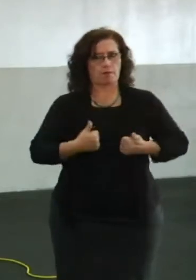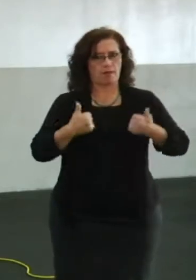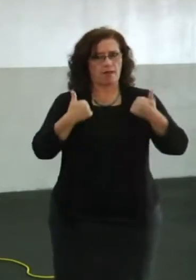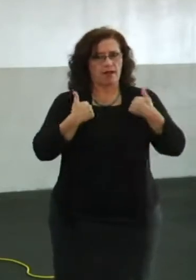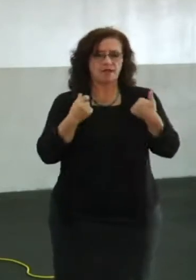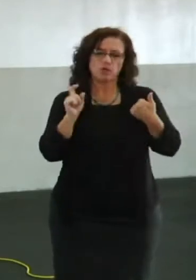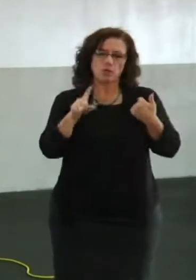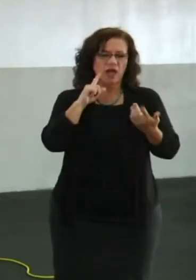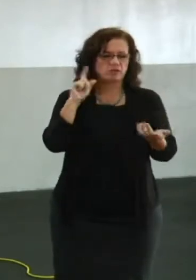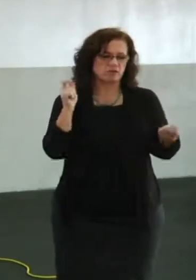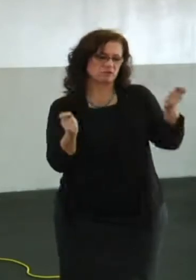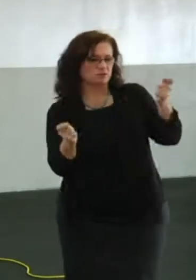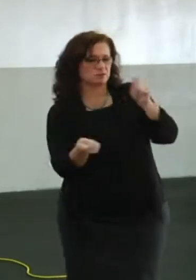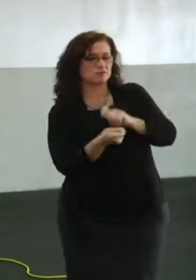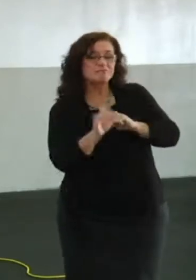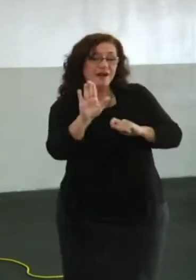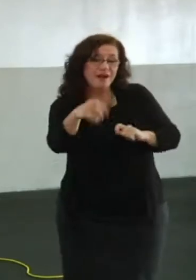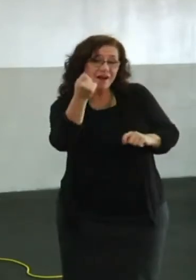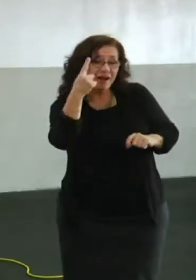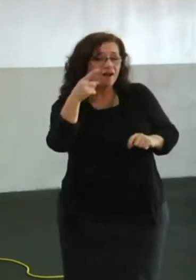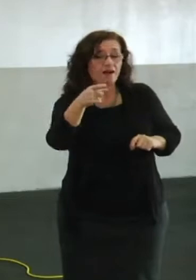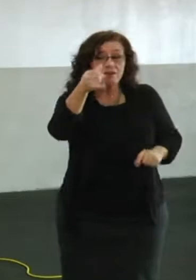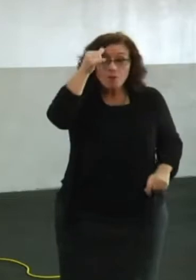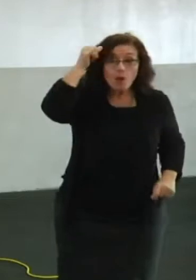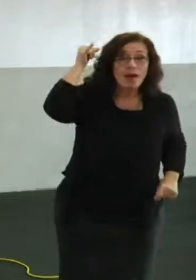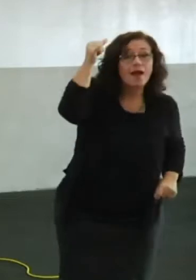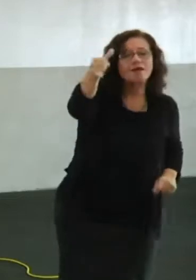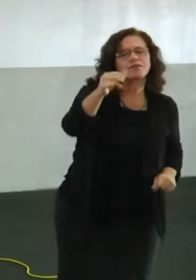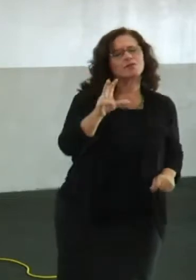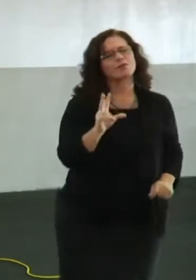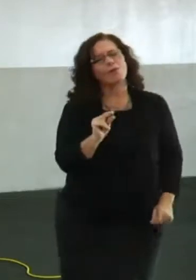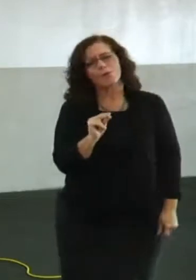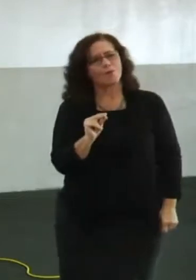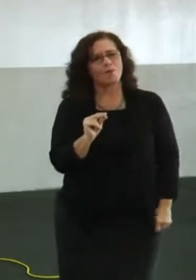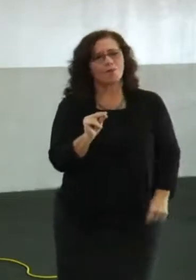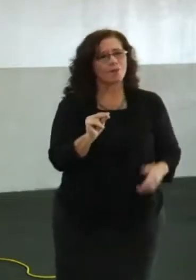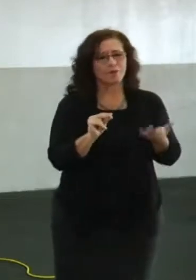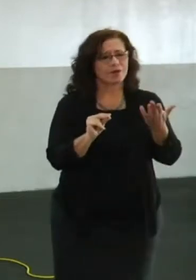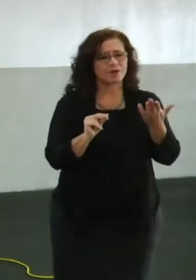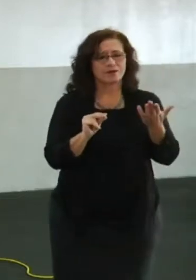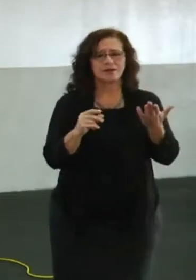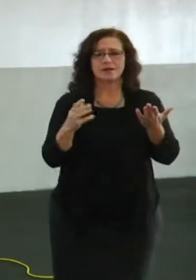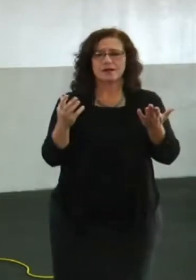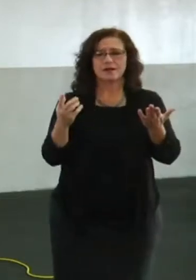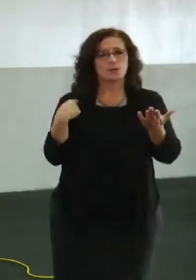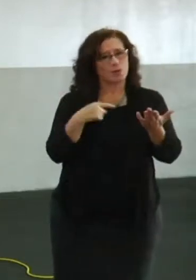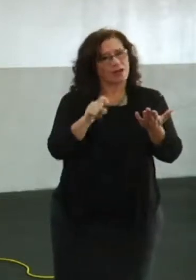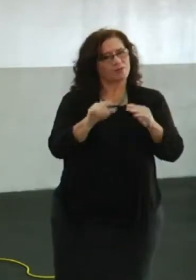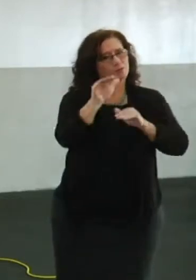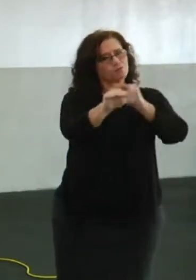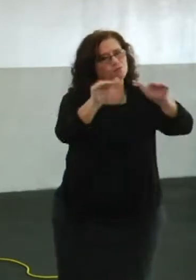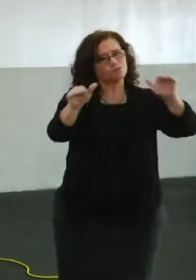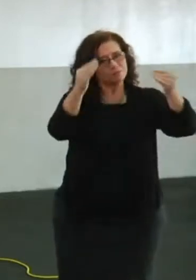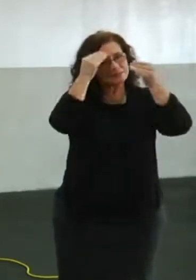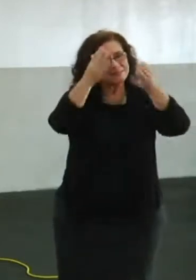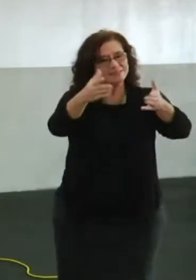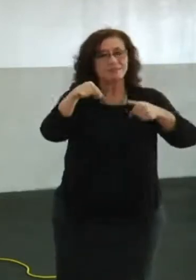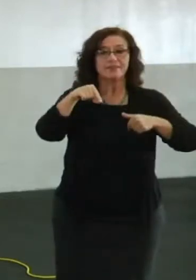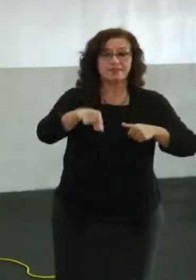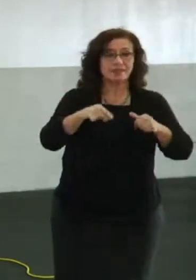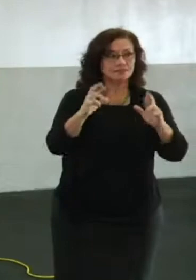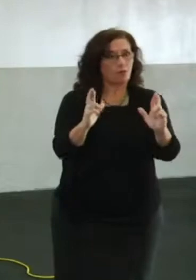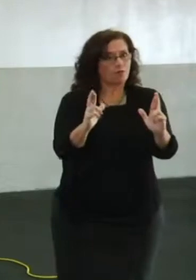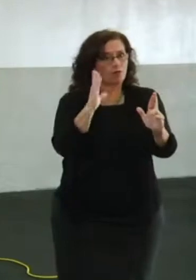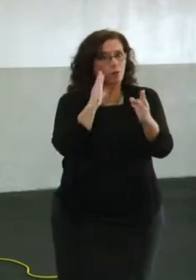important to remember that this is not going to be forever, right? This is something that we really want to remind you is going to hopefully